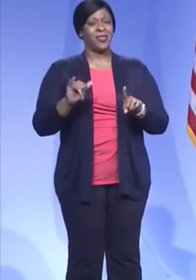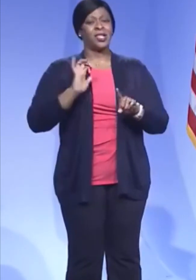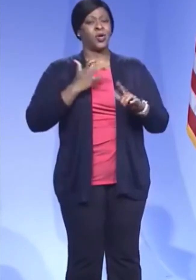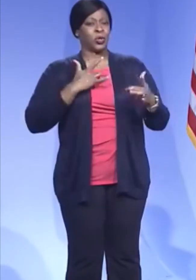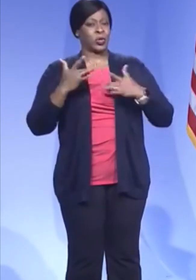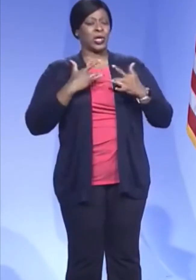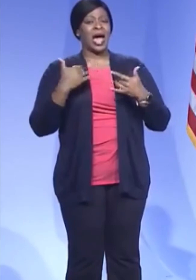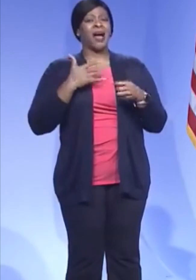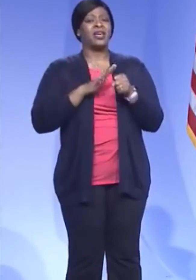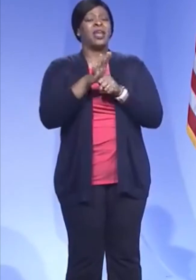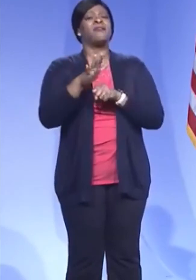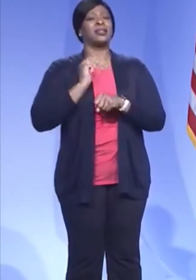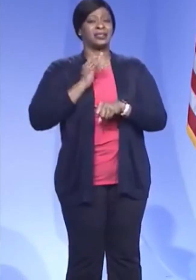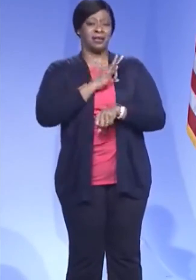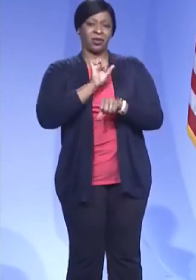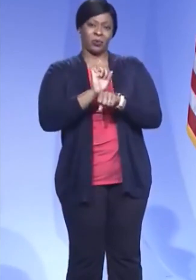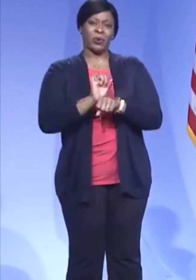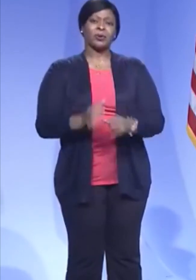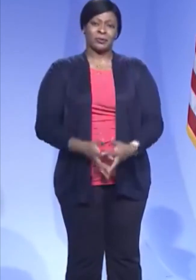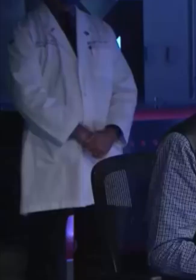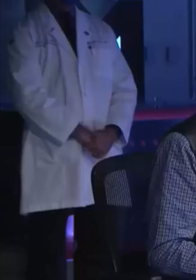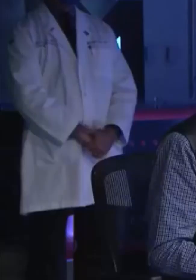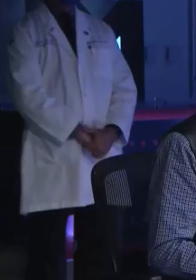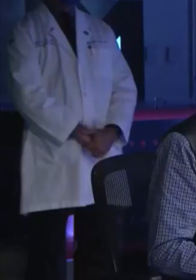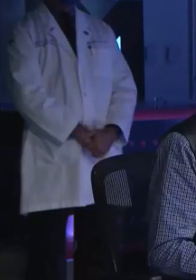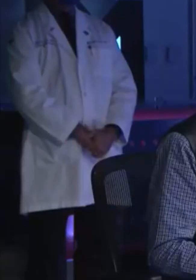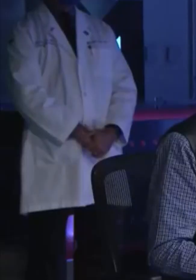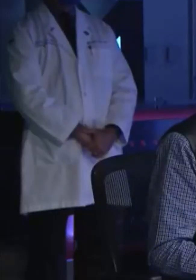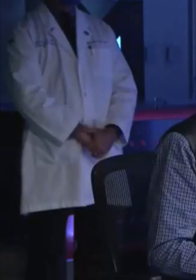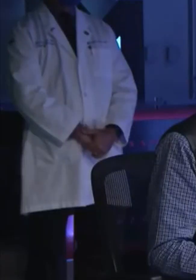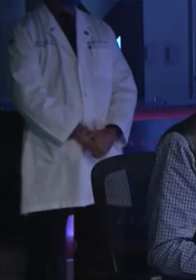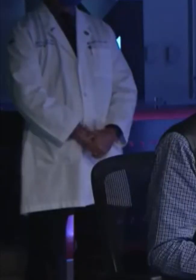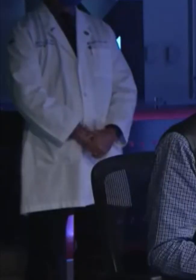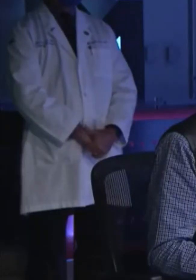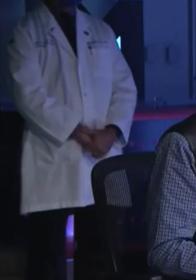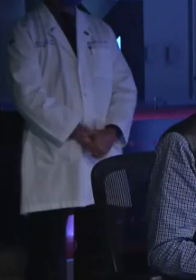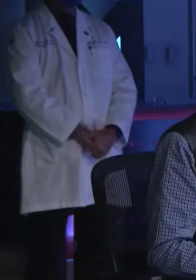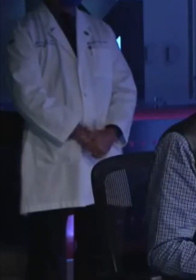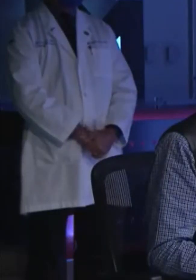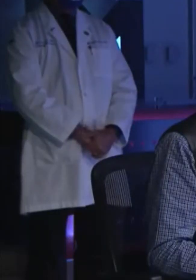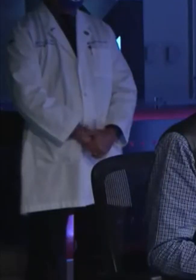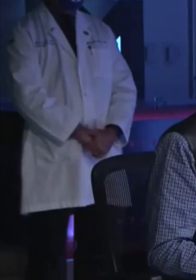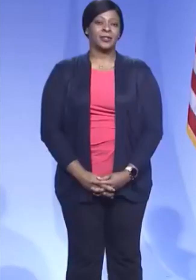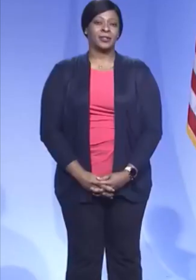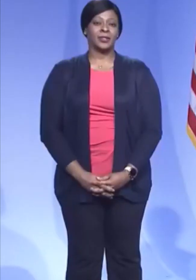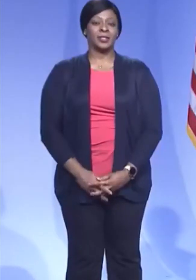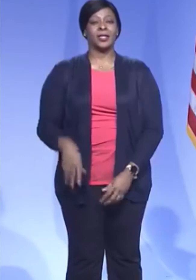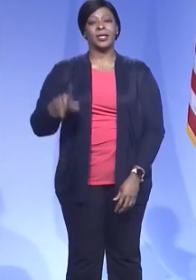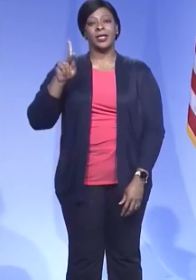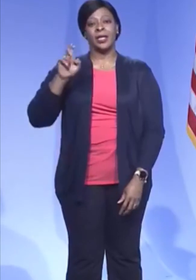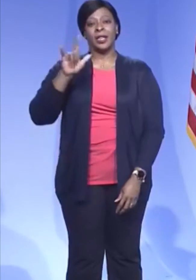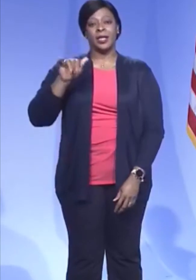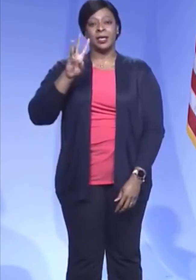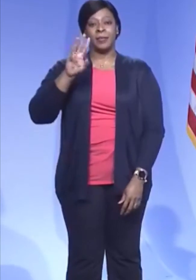concern, is having enough manpower. Kelly Roberts with WMC TV.